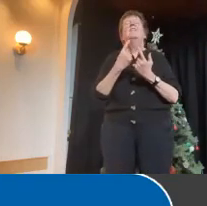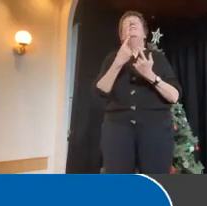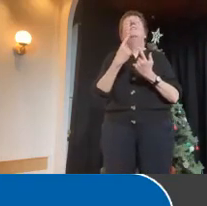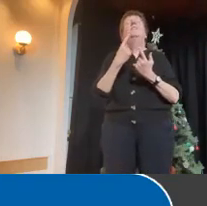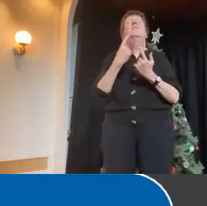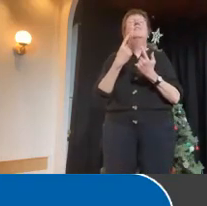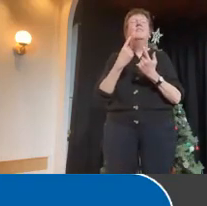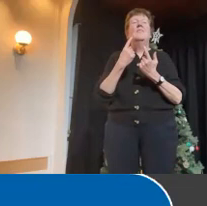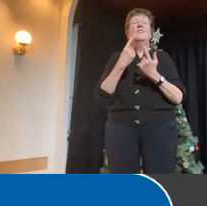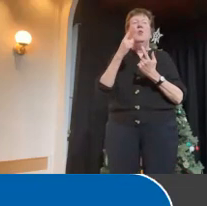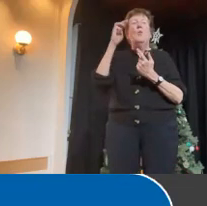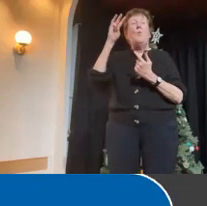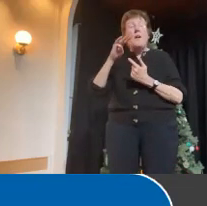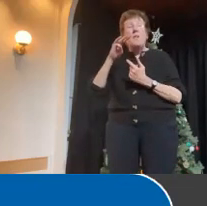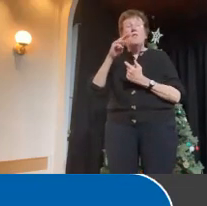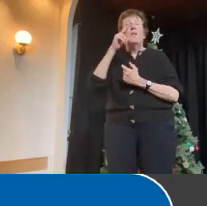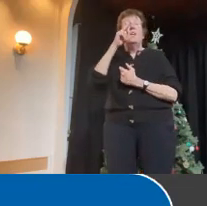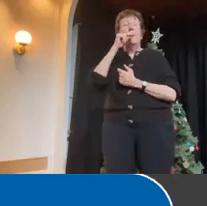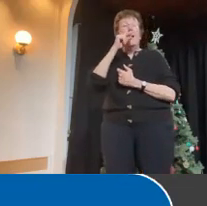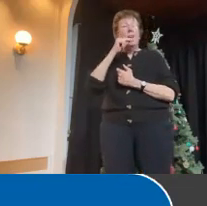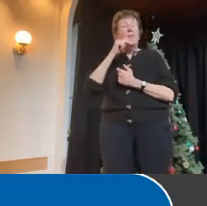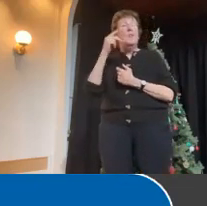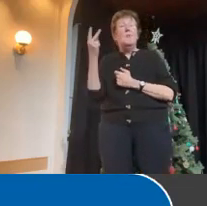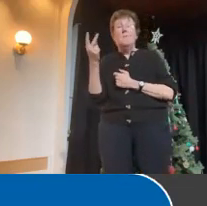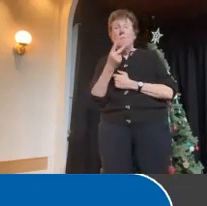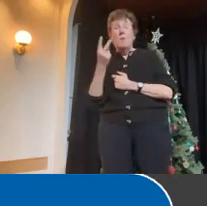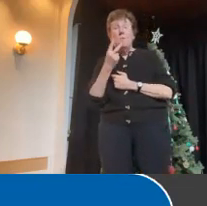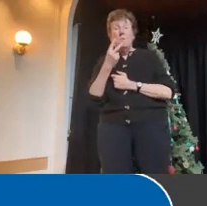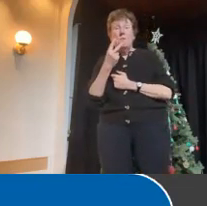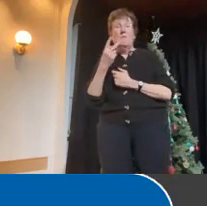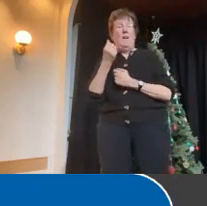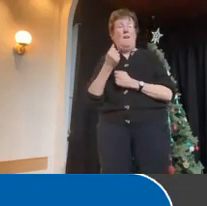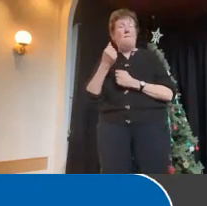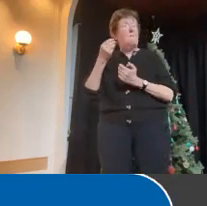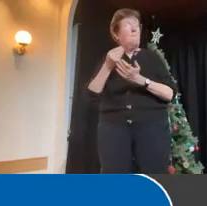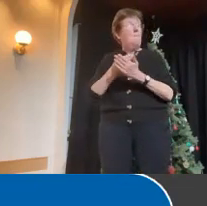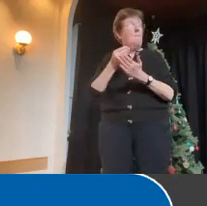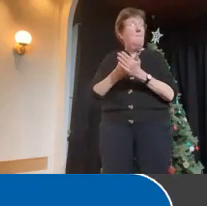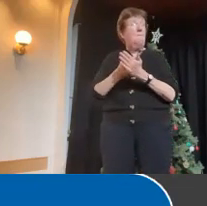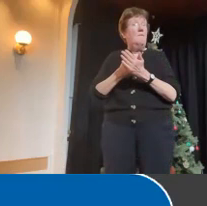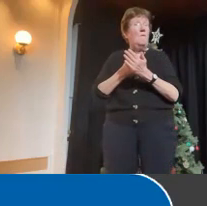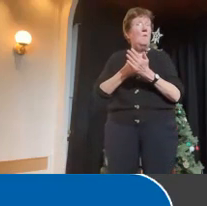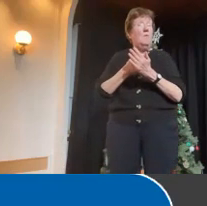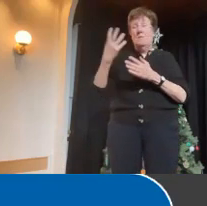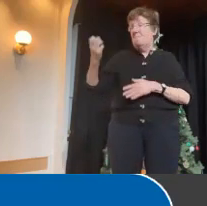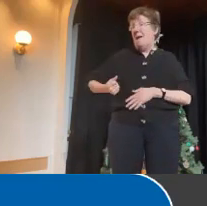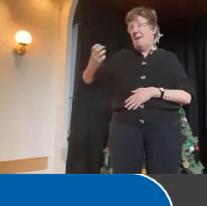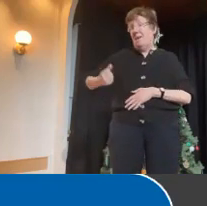Now, another interesting finding, in Wales, and in Gaelic actually as well, in